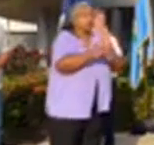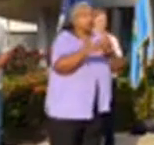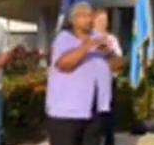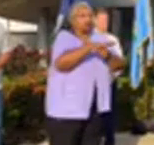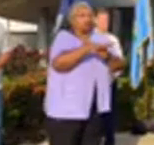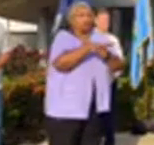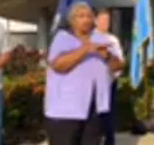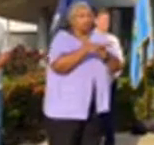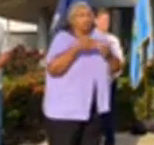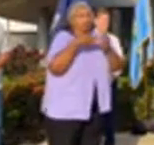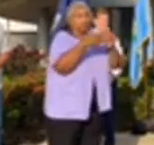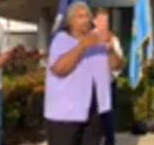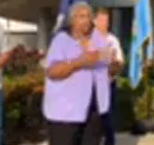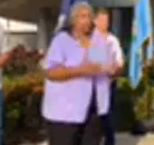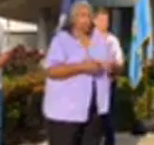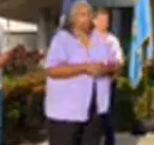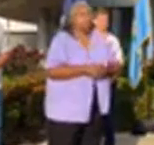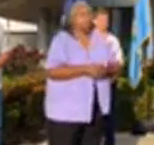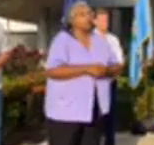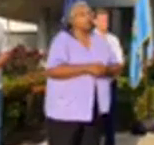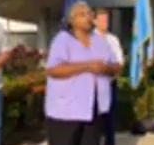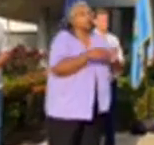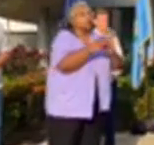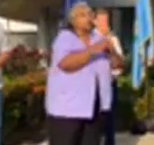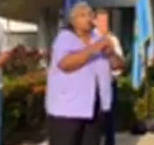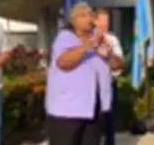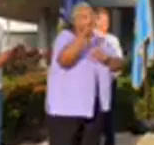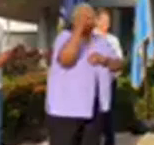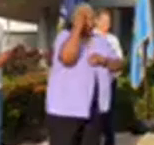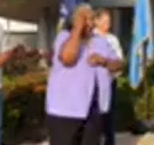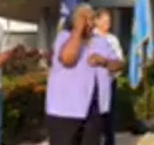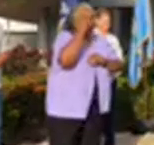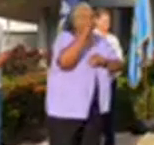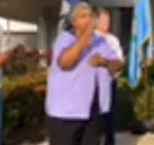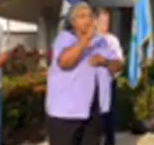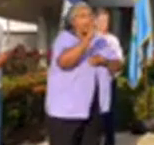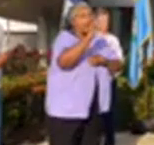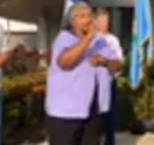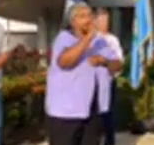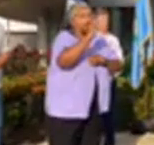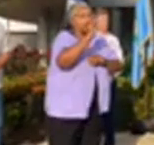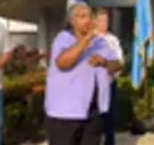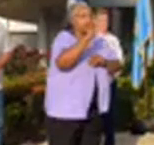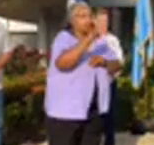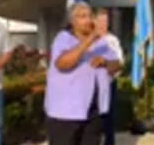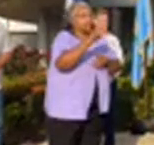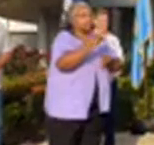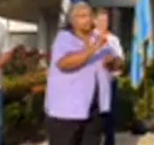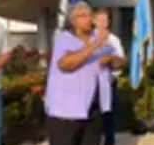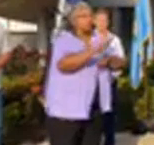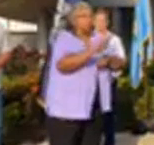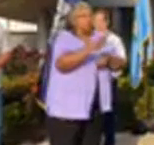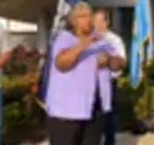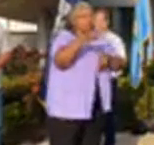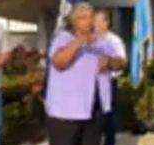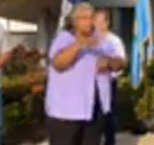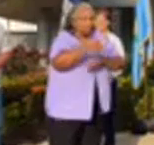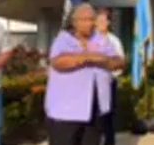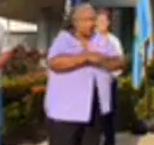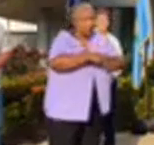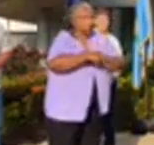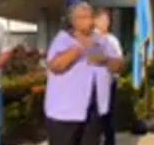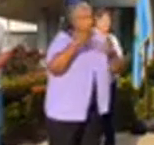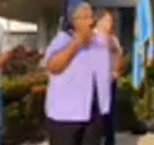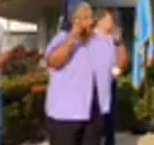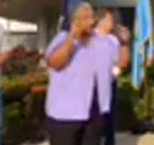Region leadership. We have with us New Orleans Mayor LaToya Cantrell, St. Bernard Parish President Guy McGinnis,